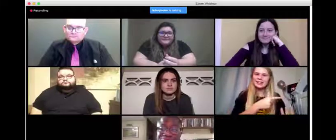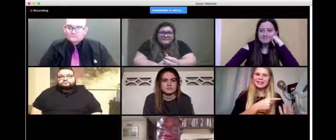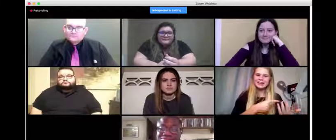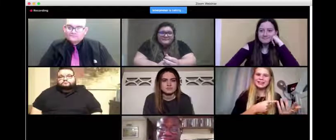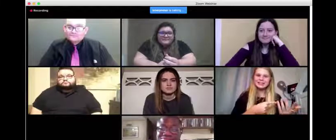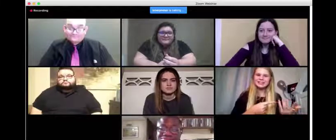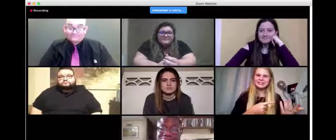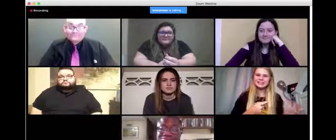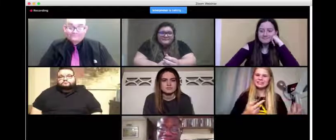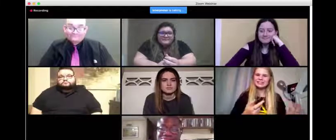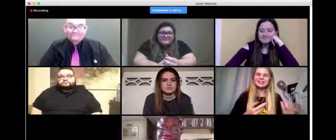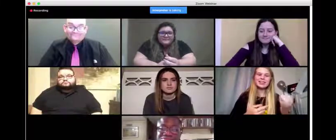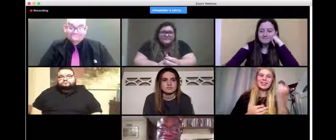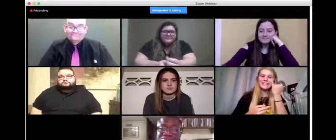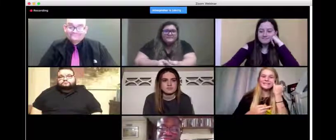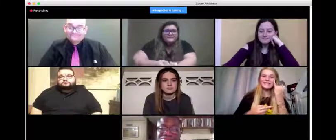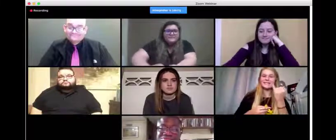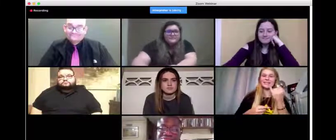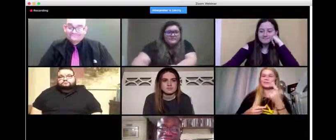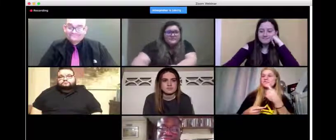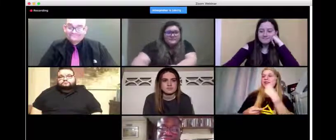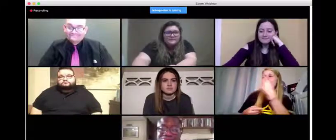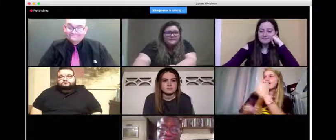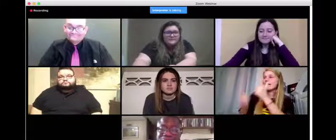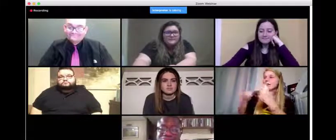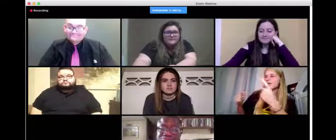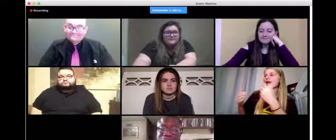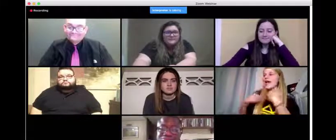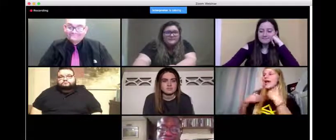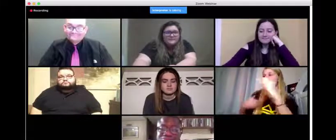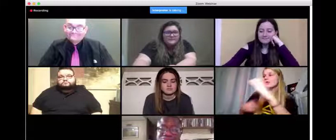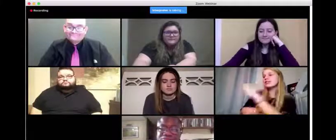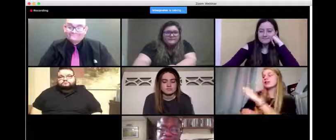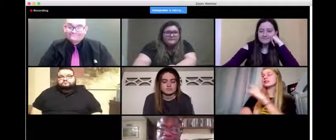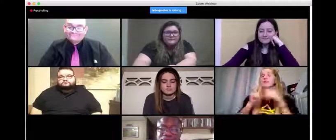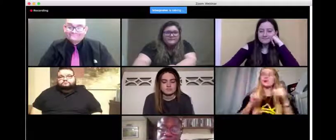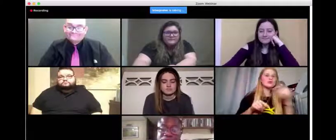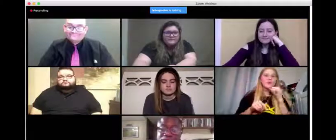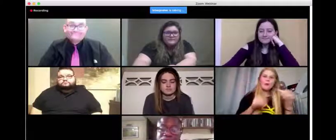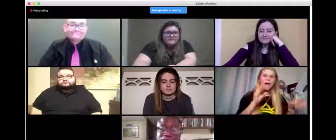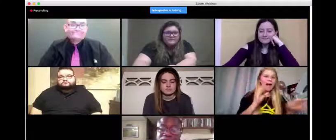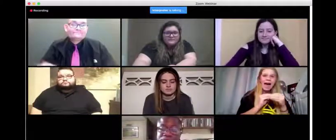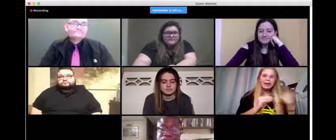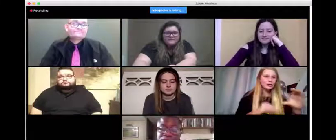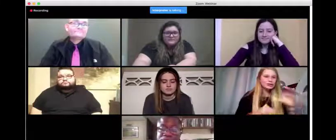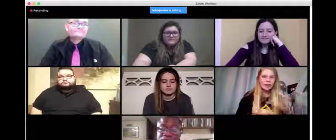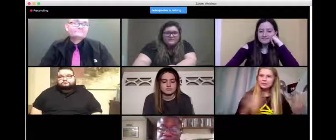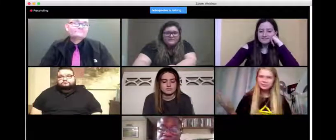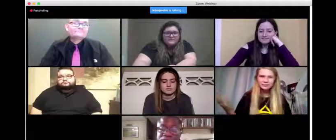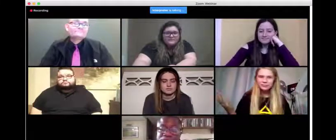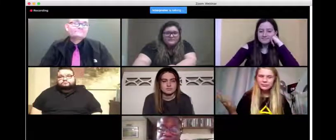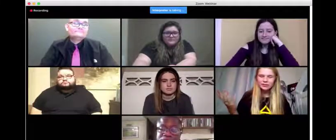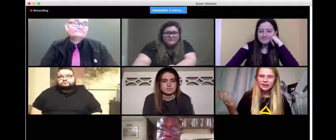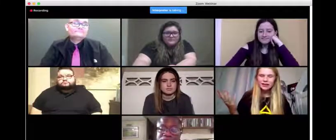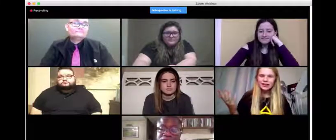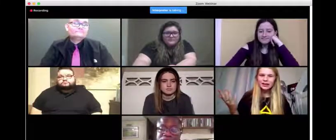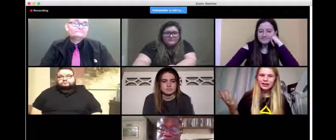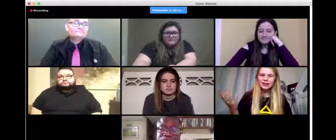you don't add captions for a deaf person, why would a hearing person add? I mean, you know, why would the deaf person add captions if the hearing person doesn't add captions? It doesn't